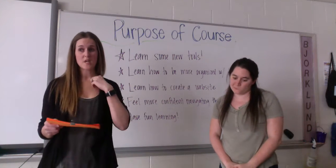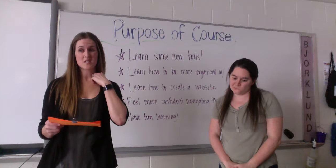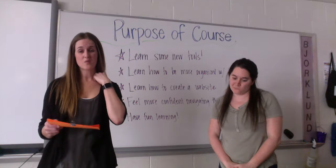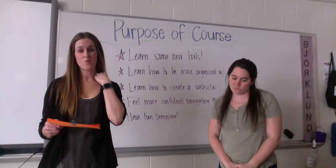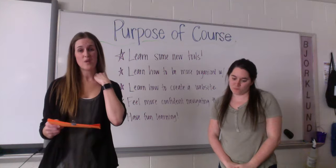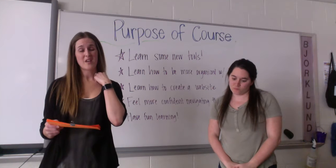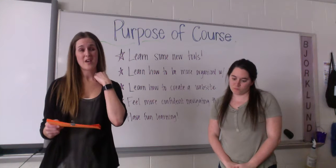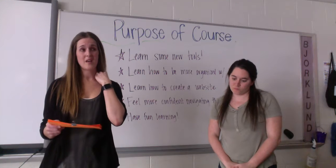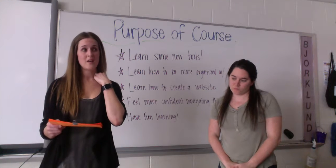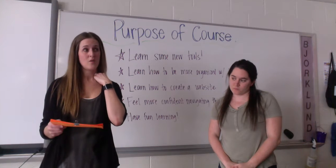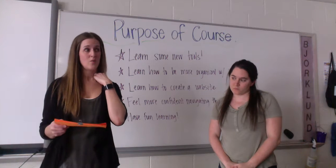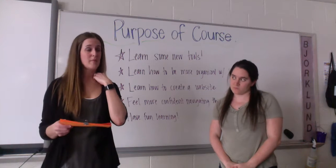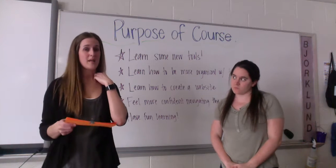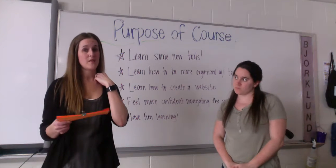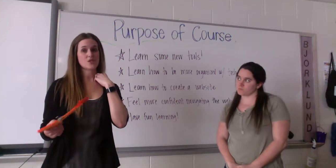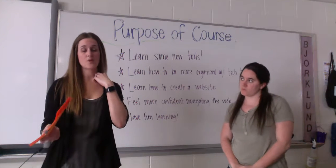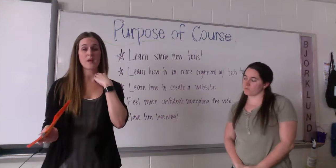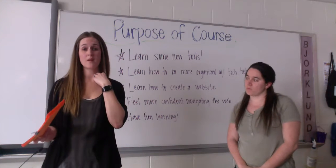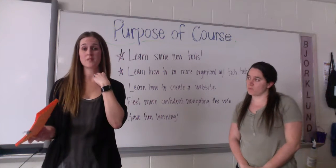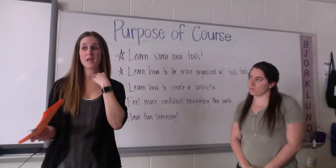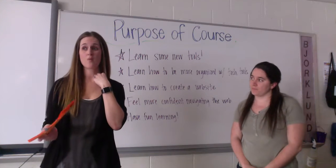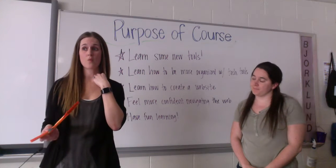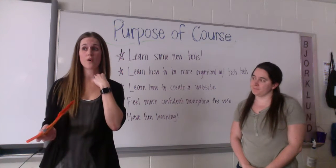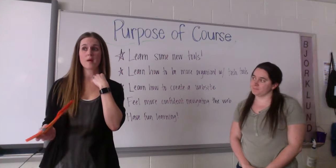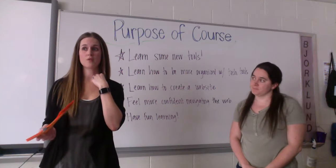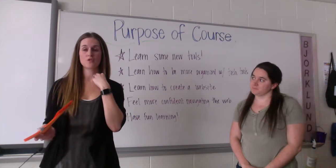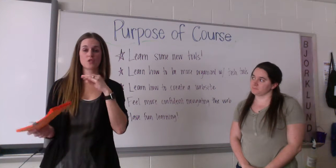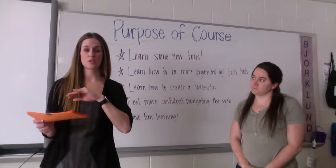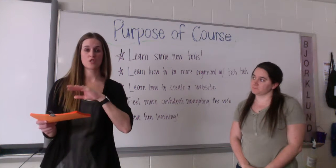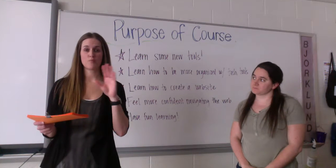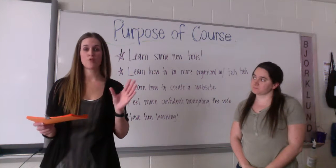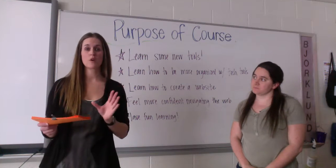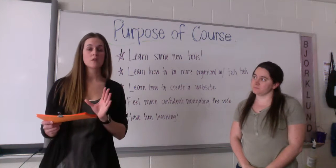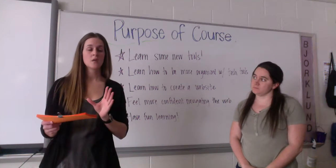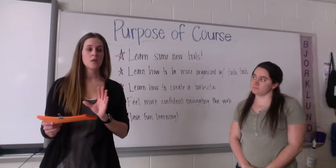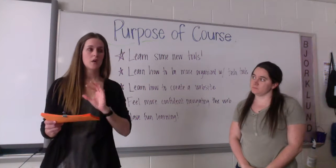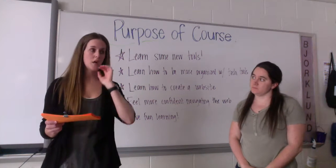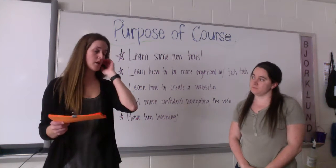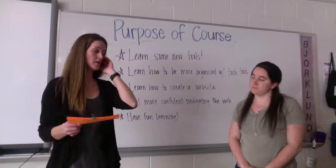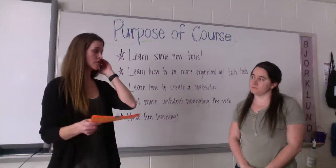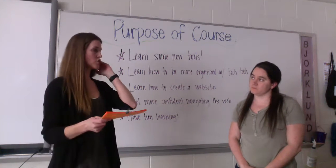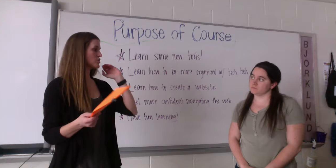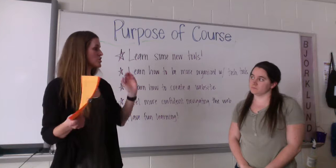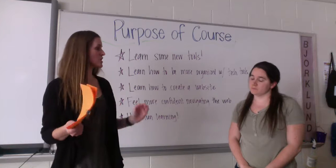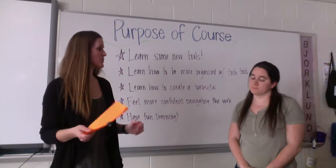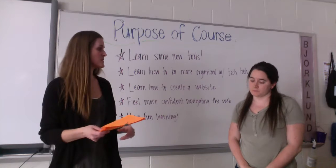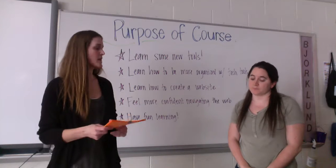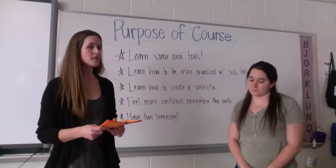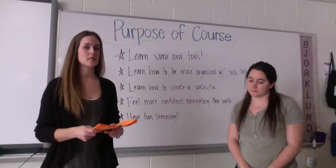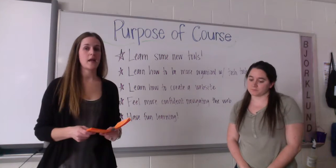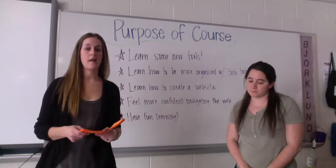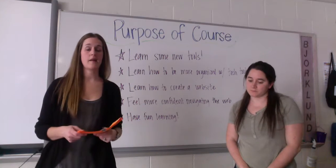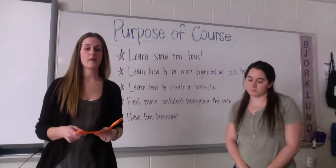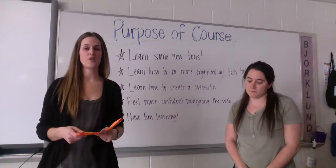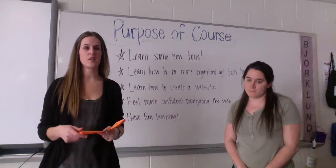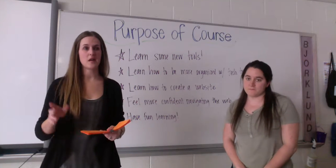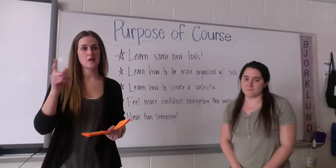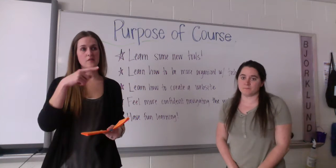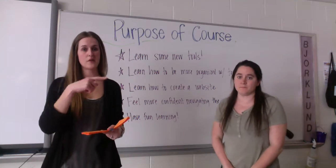because we might have just a random day where we're able to just explore a certain chunk of websites, and if you're like, oh, I've already done